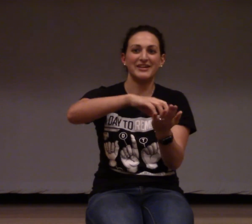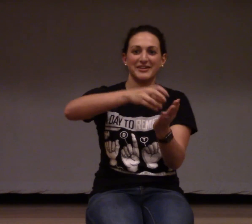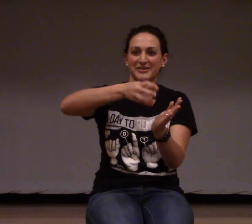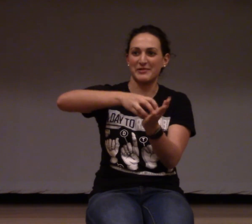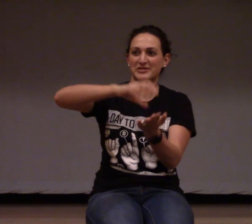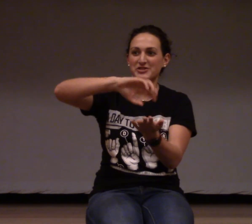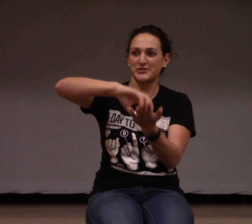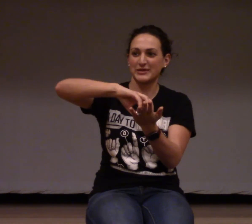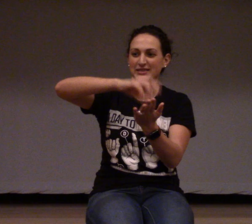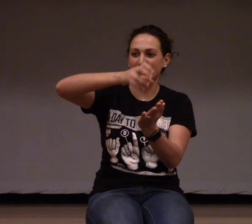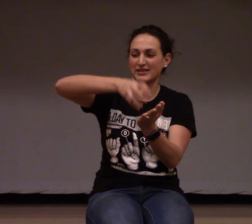Good, make sure you twist it.